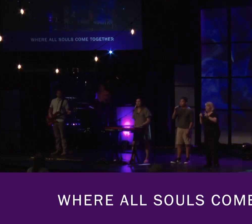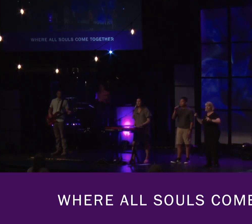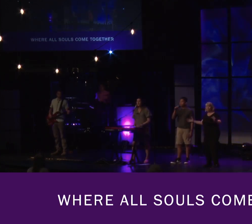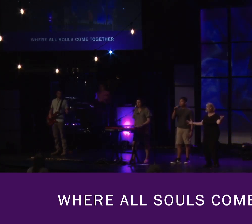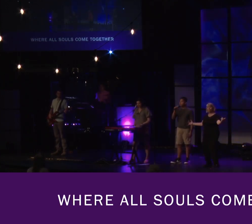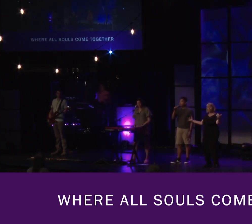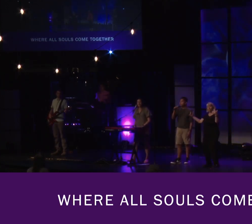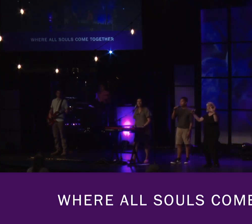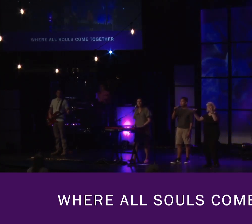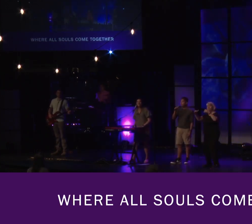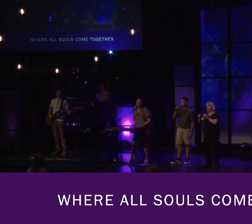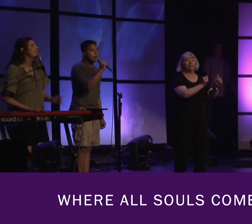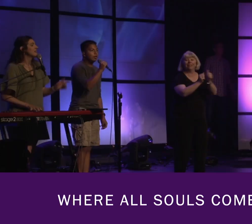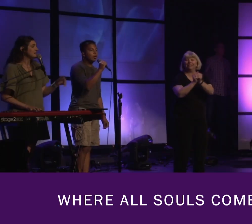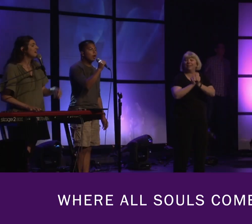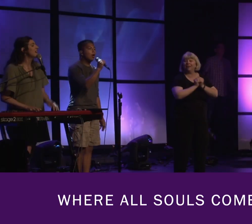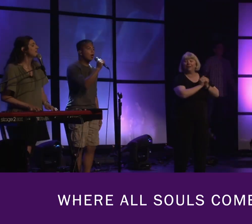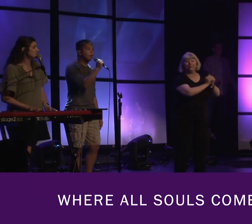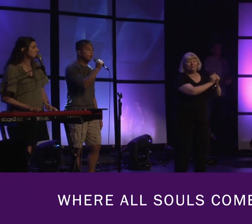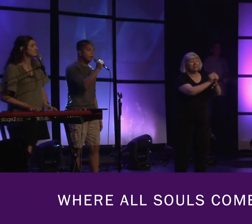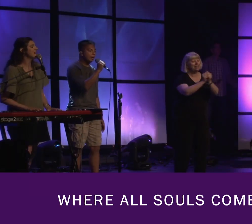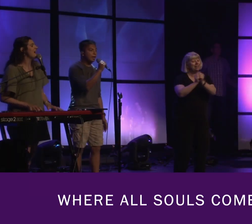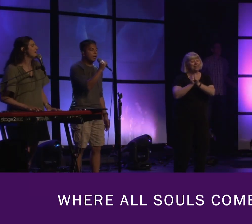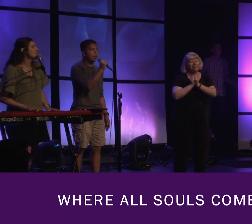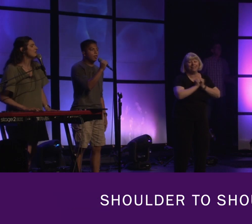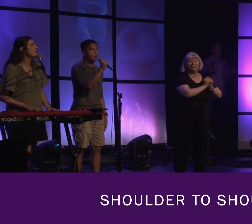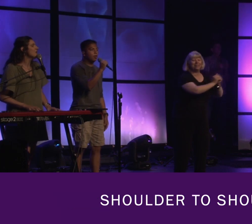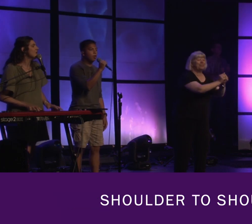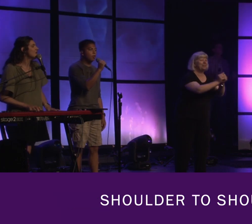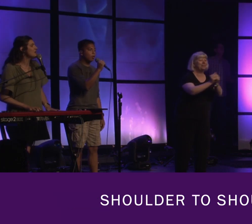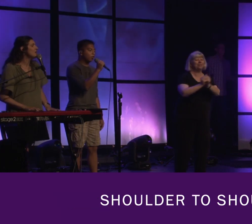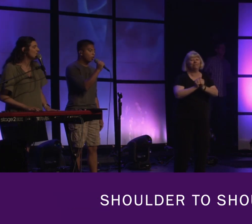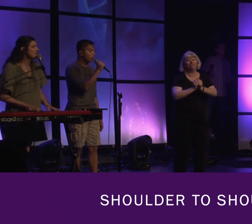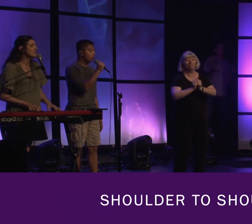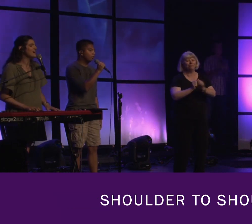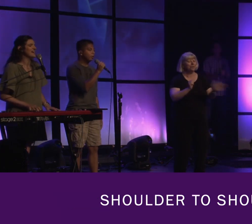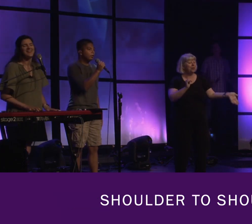all souls come together,